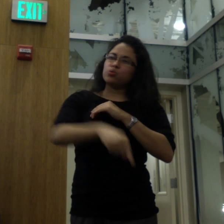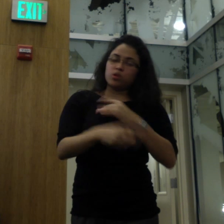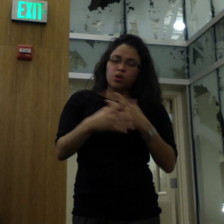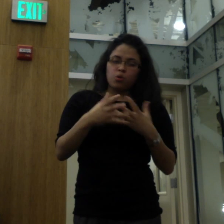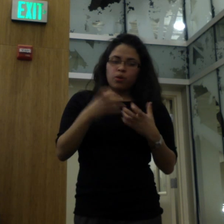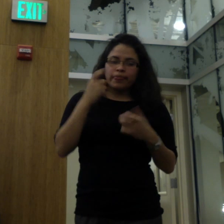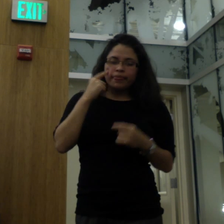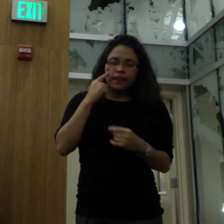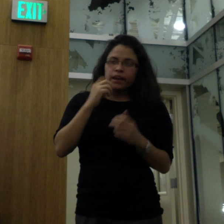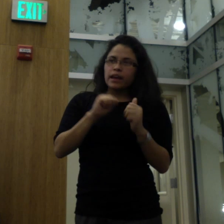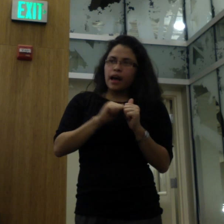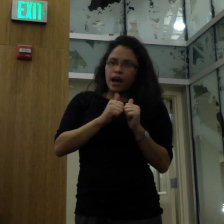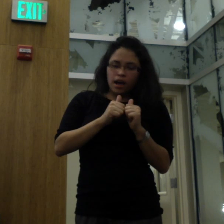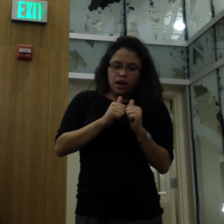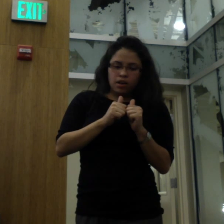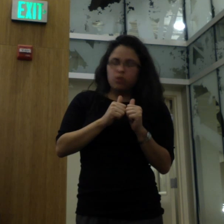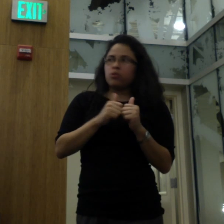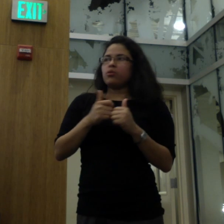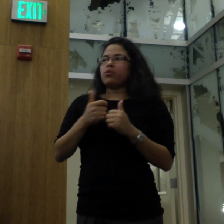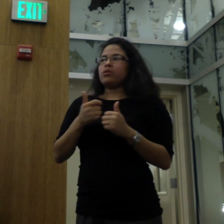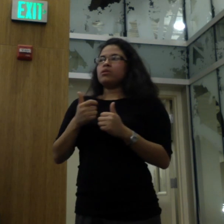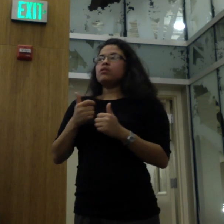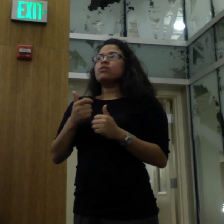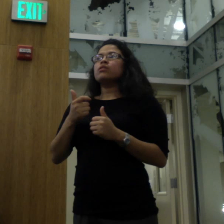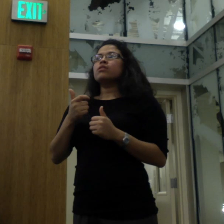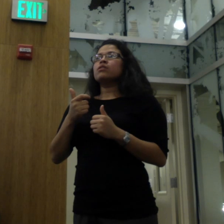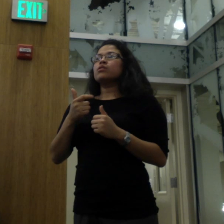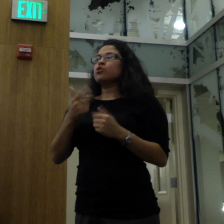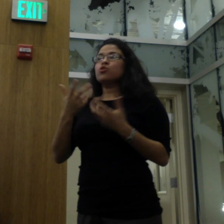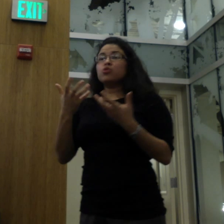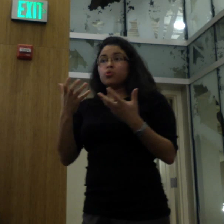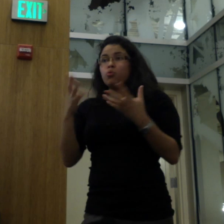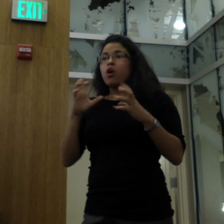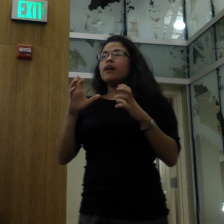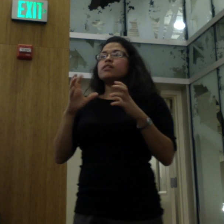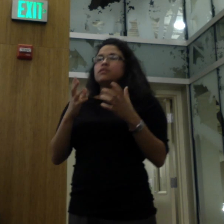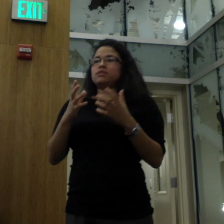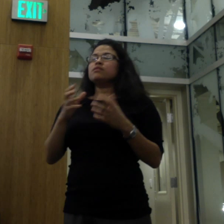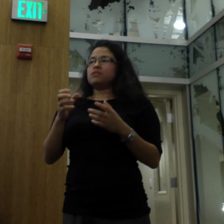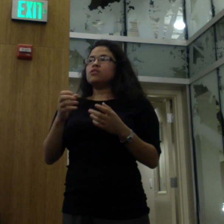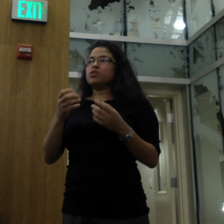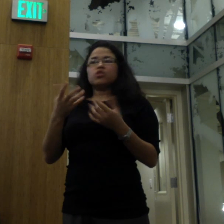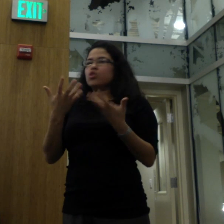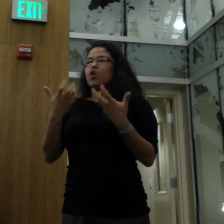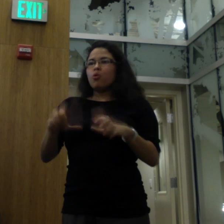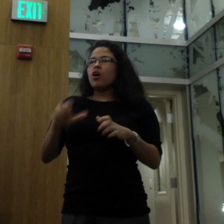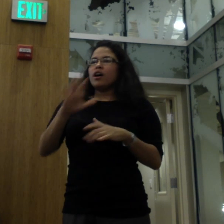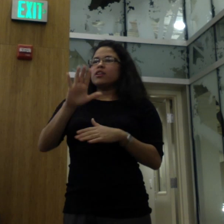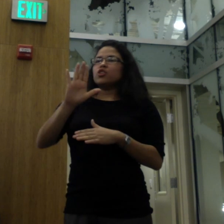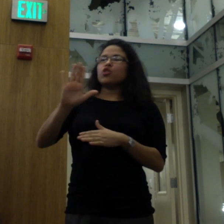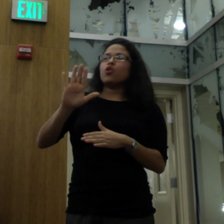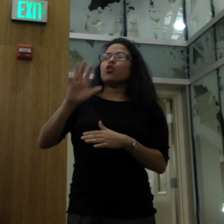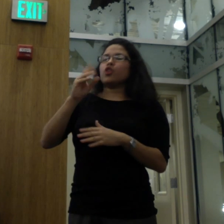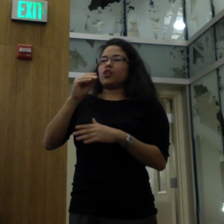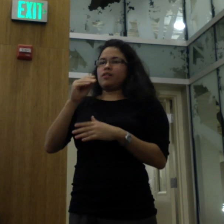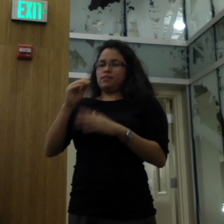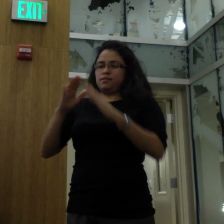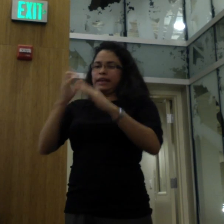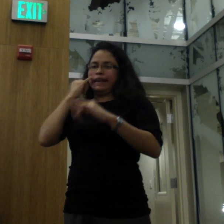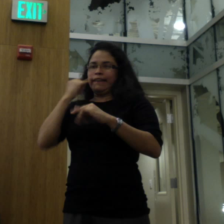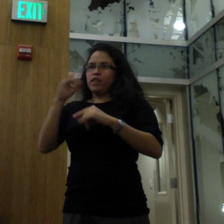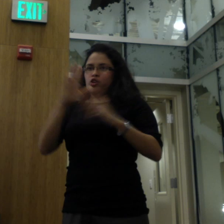to necessarily have your waste and your trash uphill when you're living